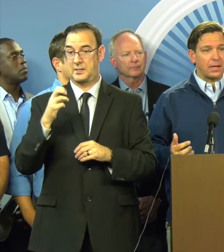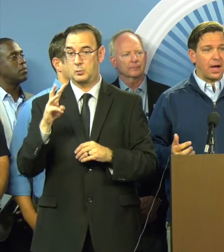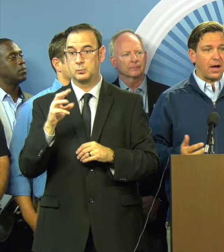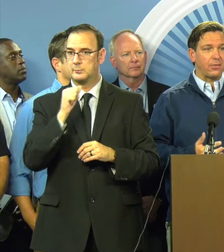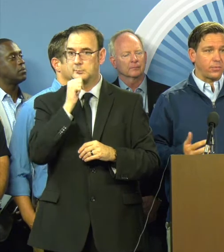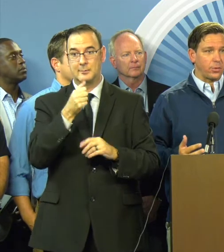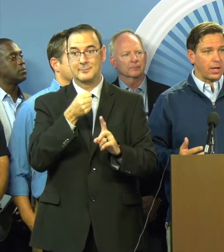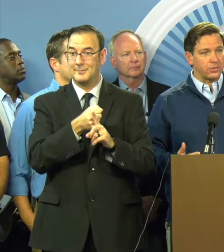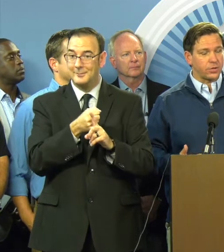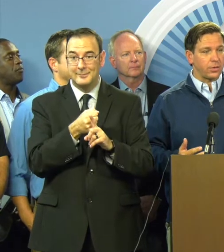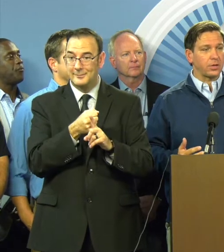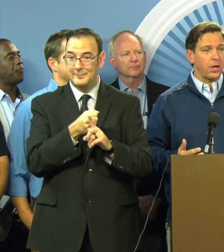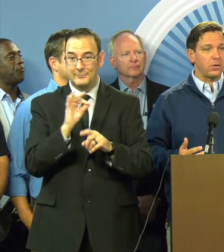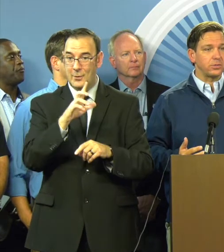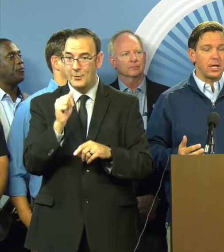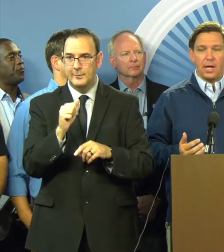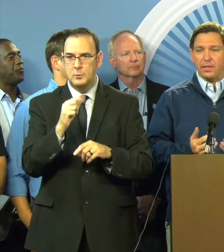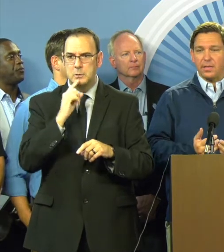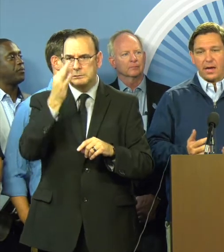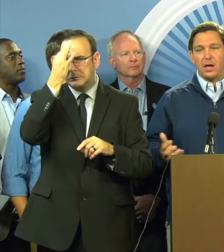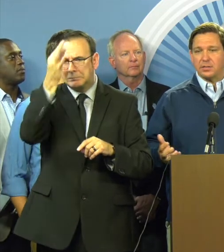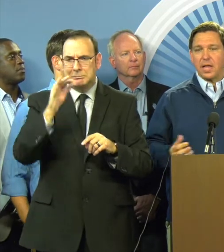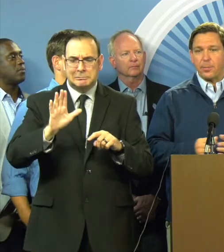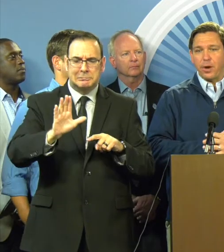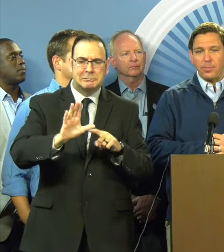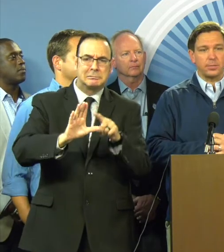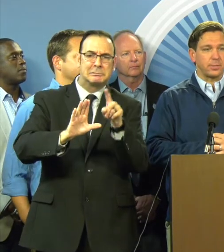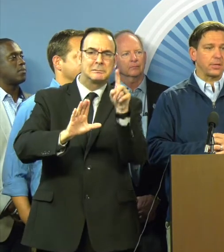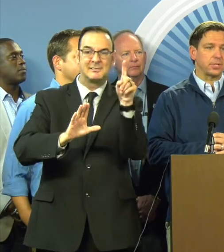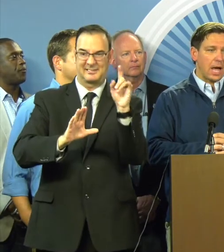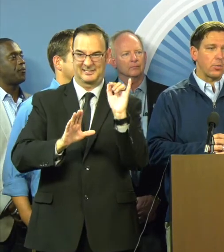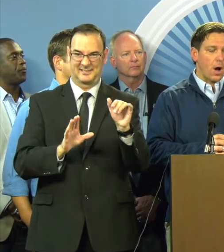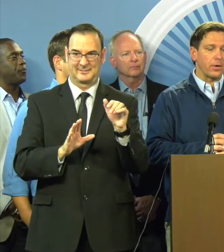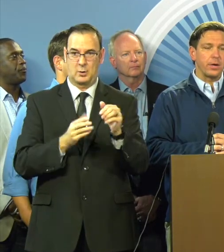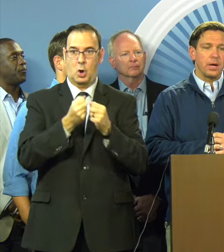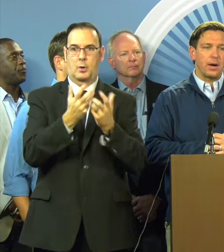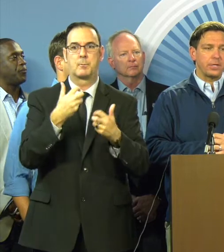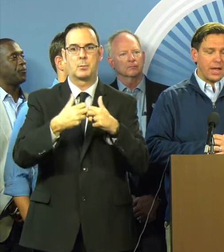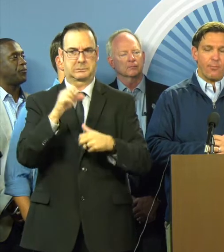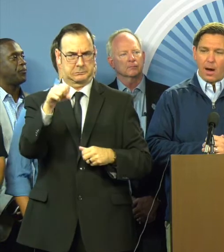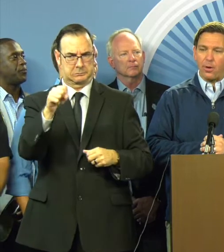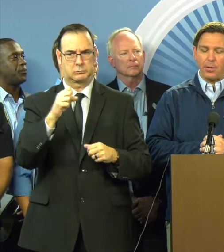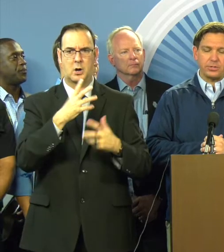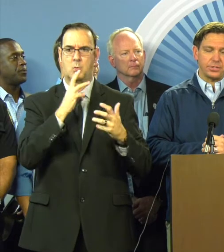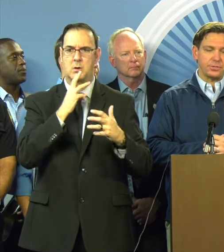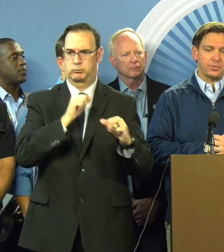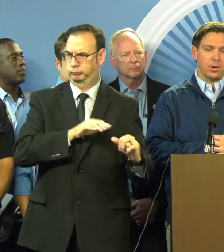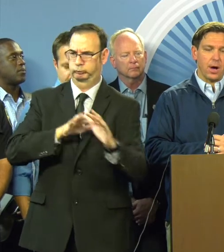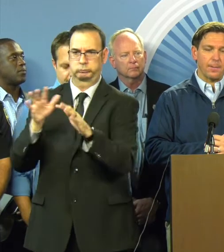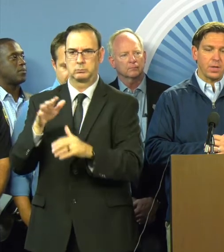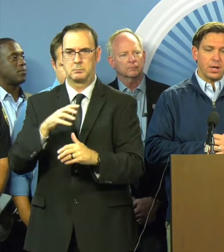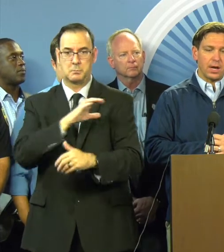hit Florida. It skirted the coast, and that caused a lot of problems. I mean, there was a lot of water. We did have power outages,